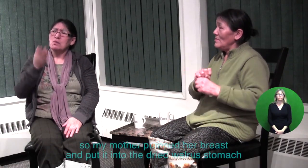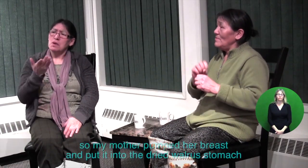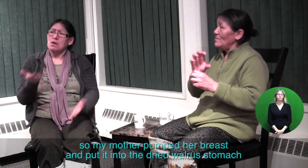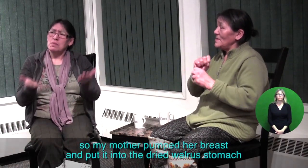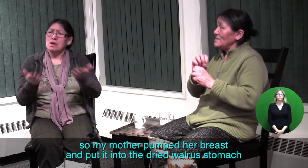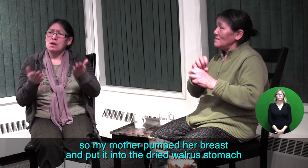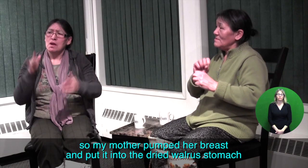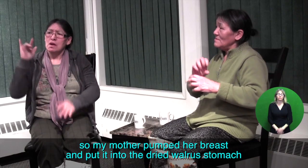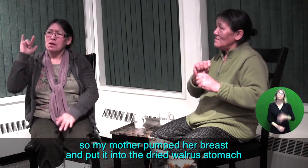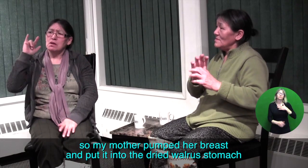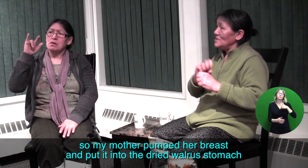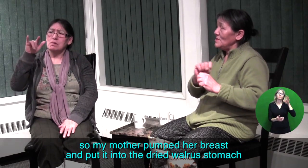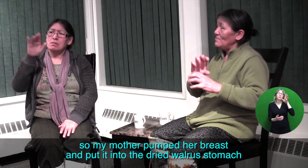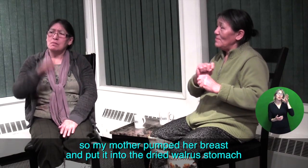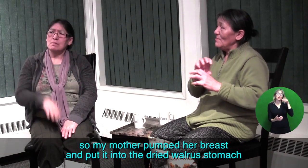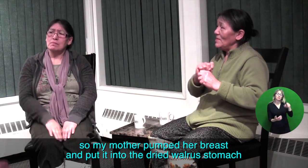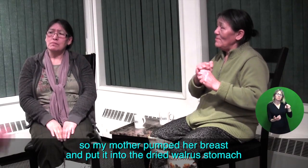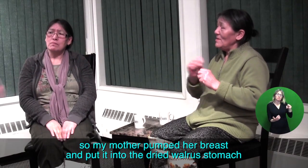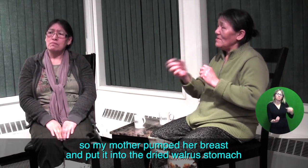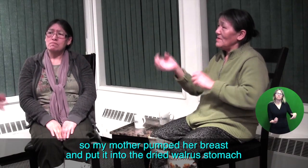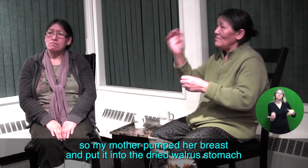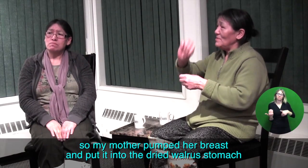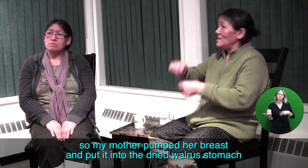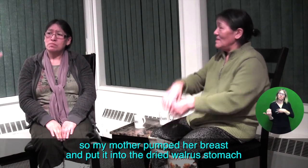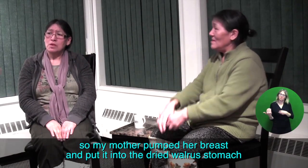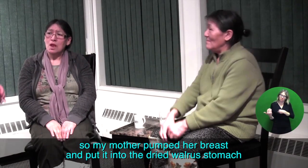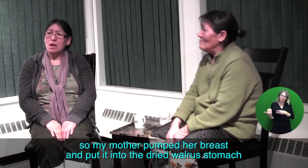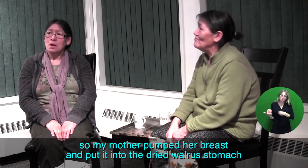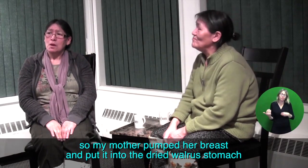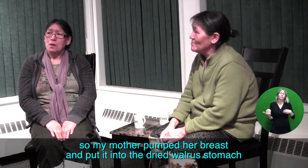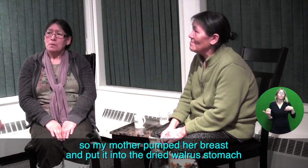My mother she pumped the milk.